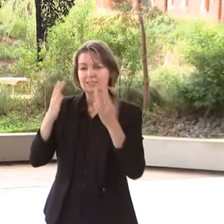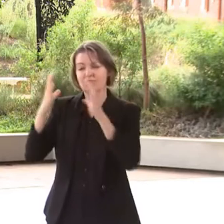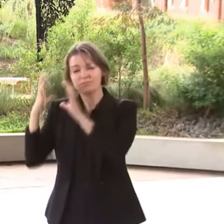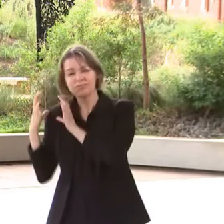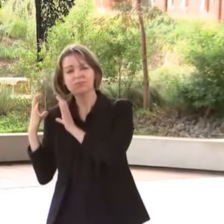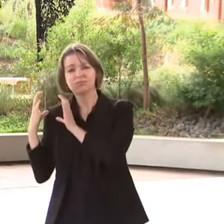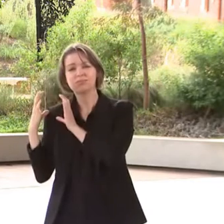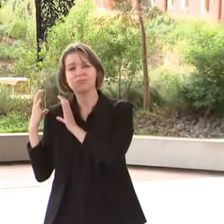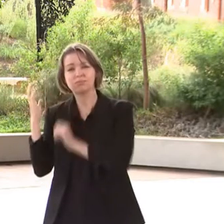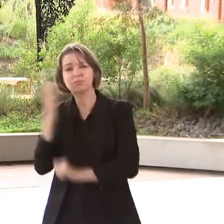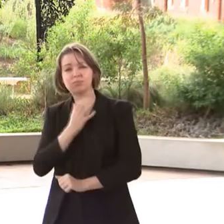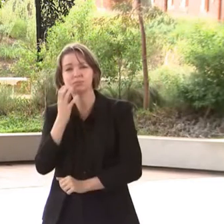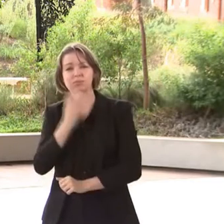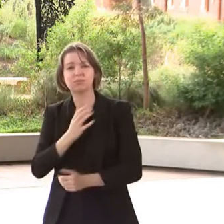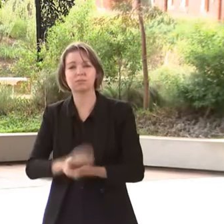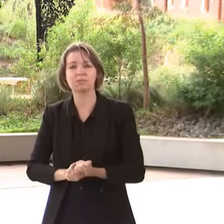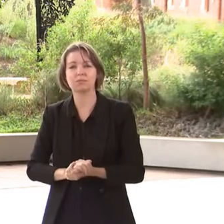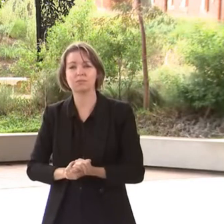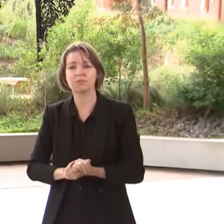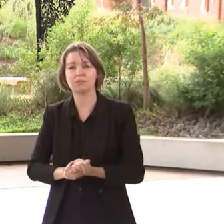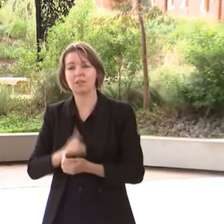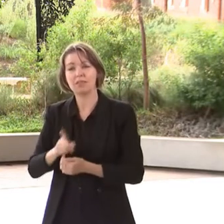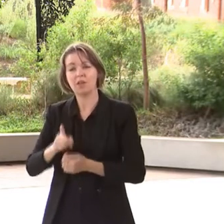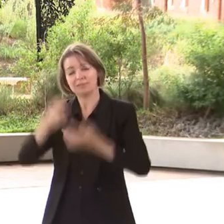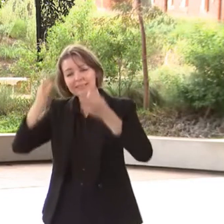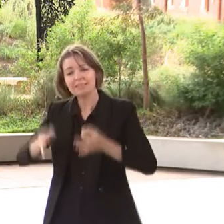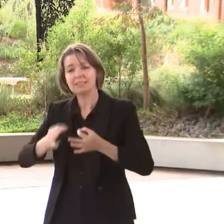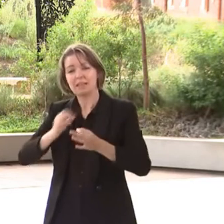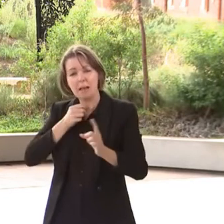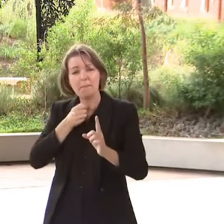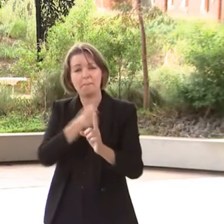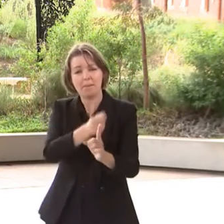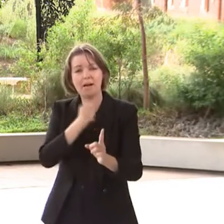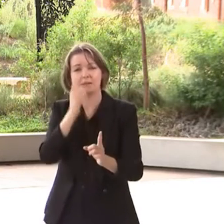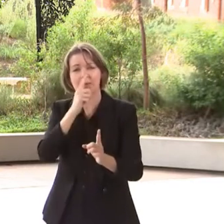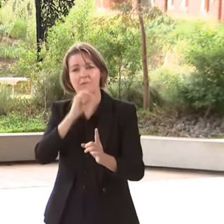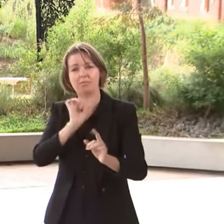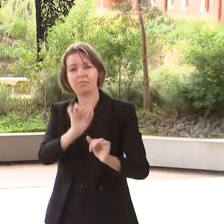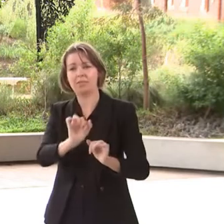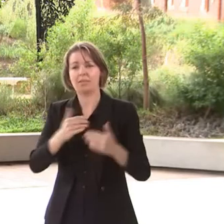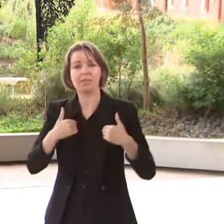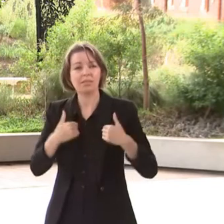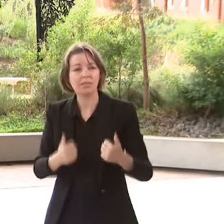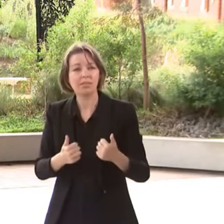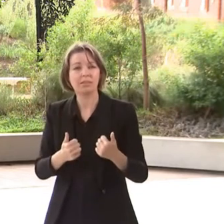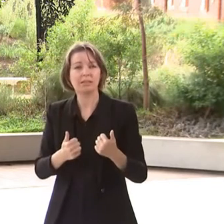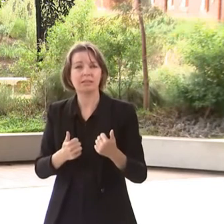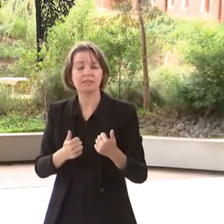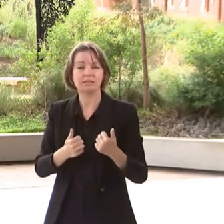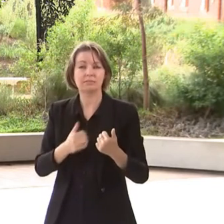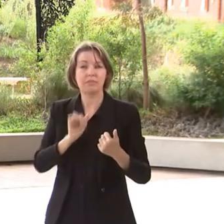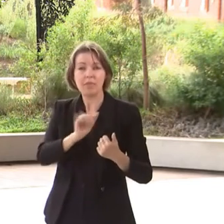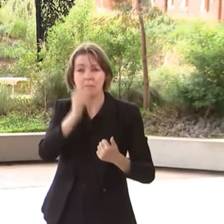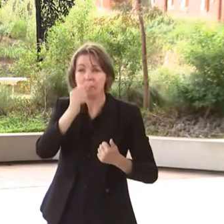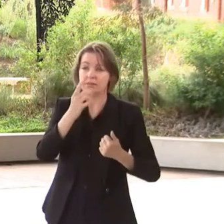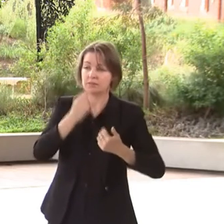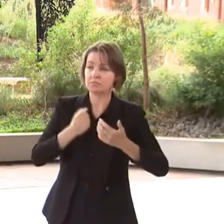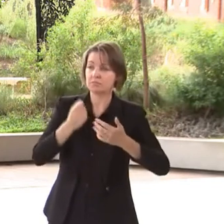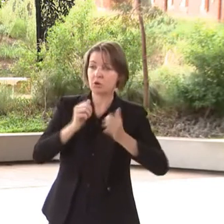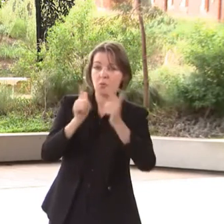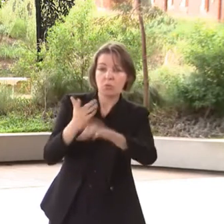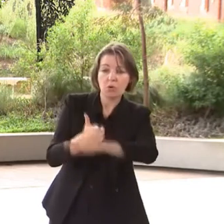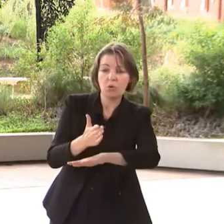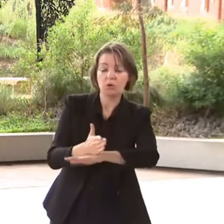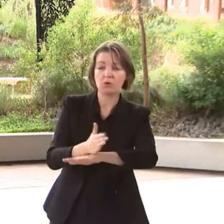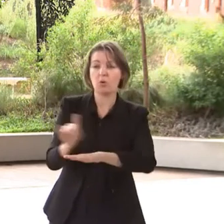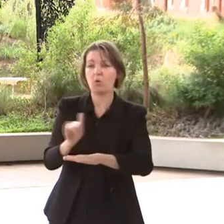decisions on people's health, on people's opportunity to work and provide for their families,